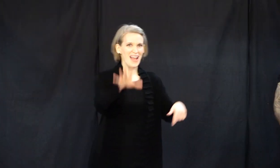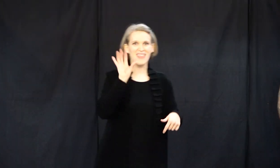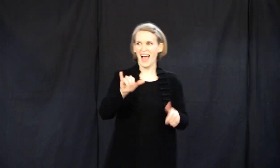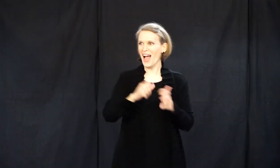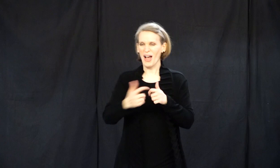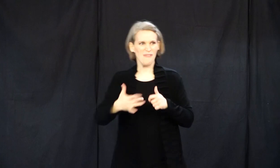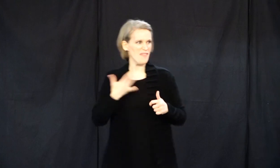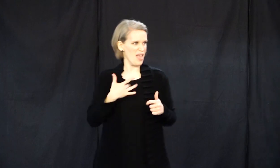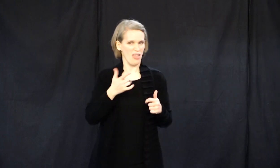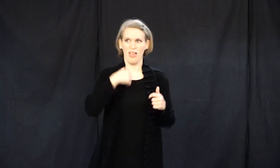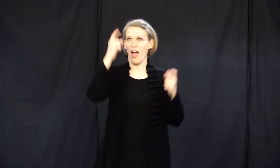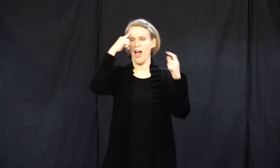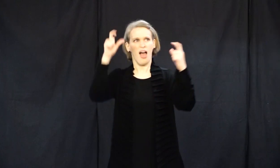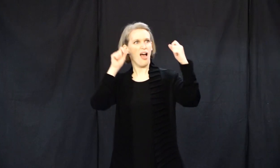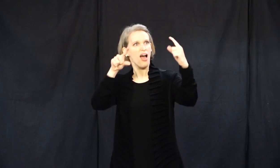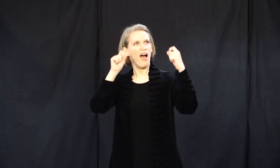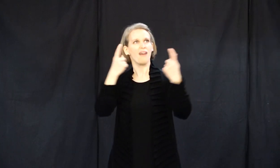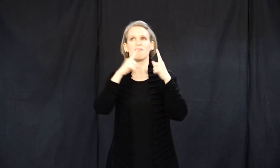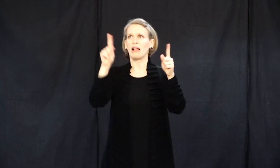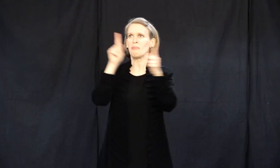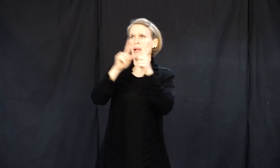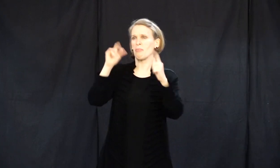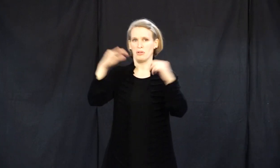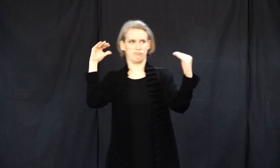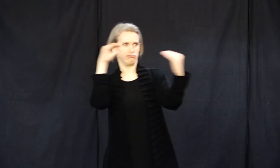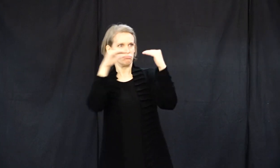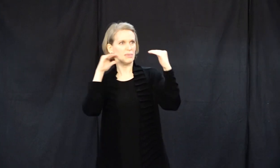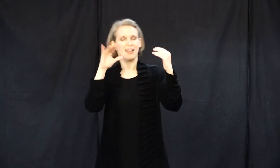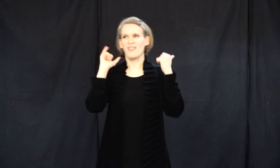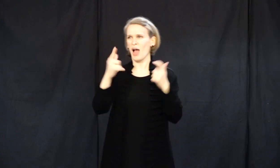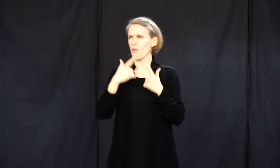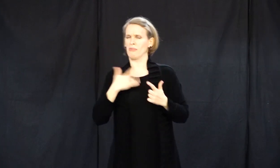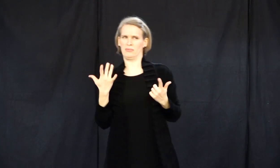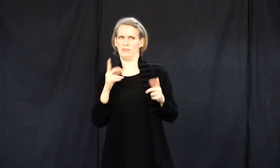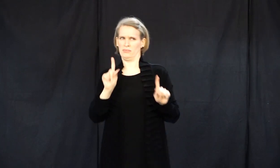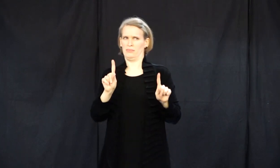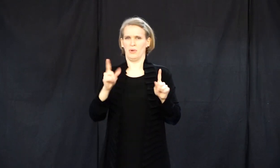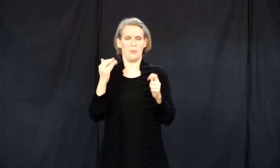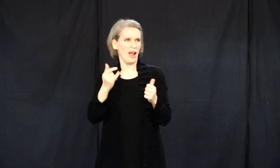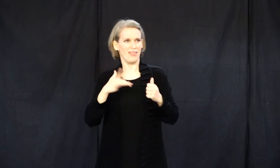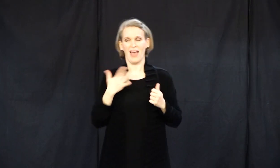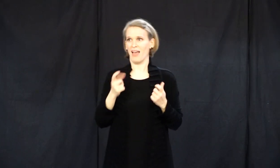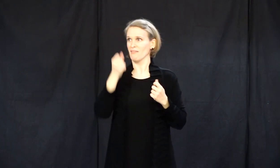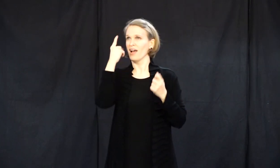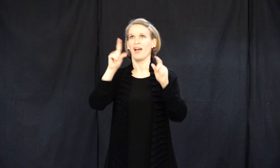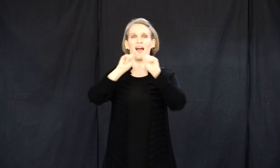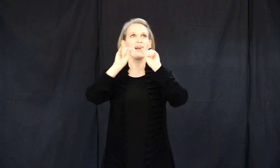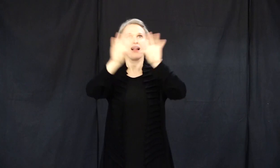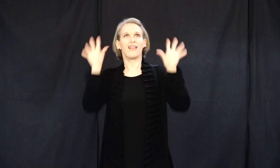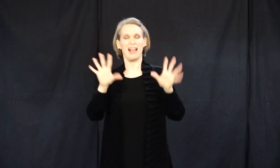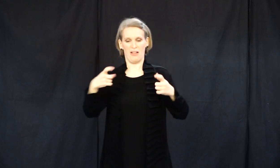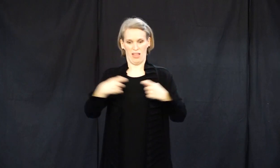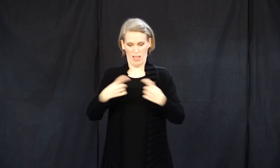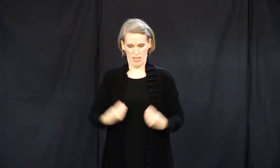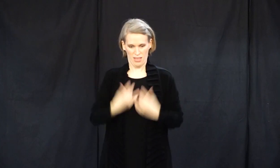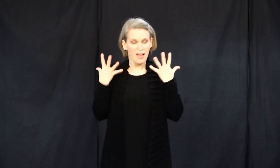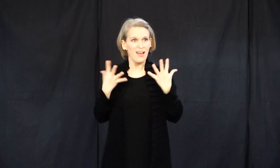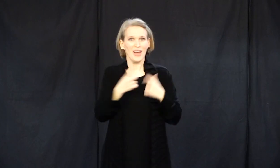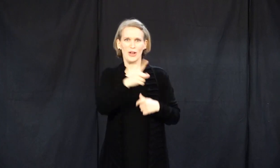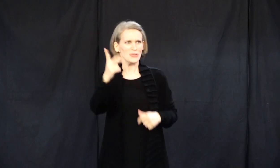is what it feels like to match wits with someone at your level. What the hell is the catch? It's the feeling of freedom, of seeing the light. It's Ben Franklin with the key and a kite. You see it right? The